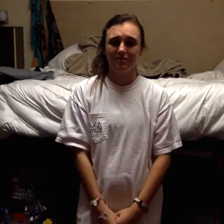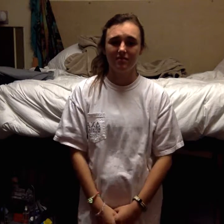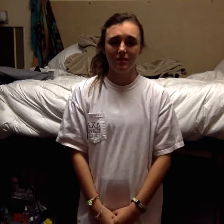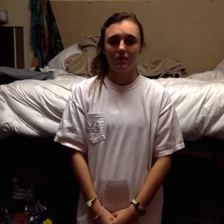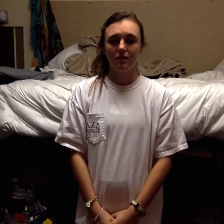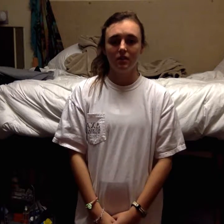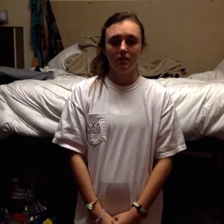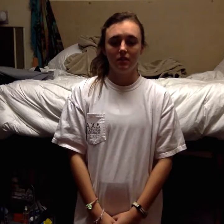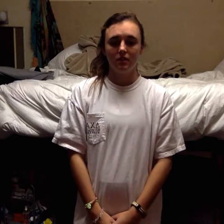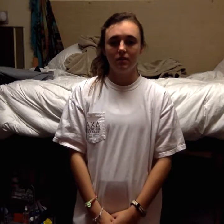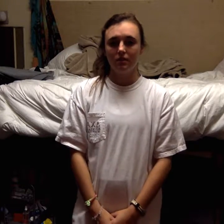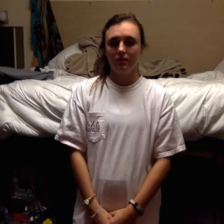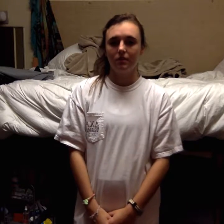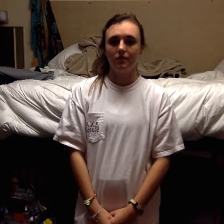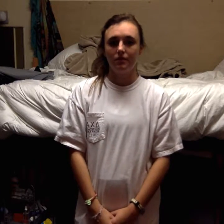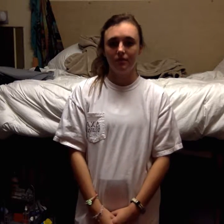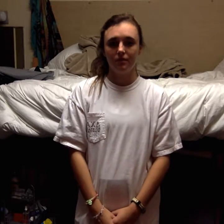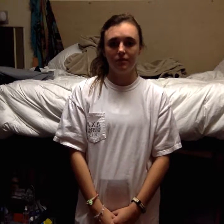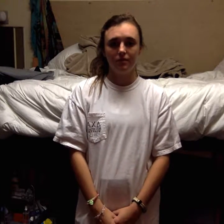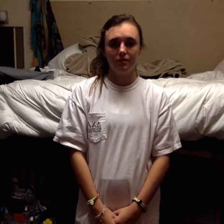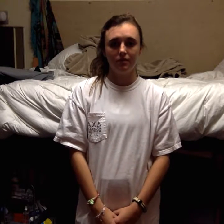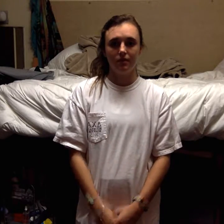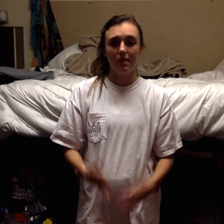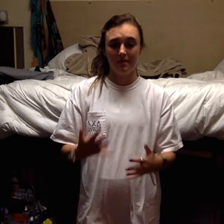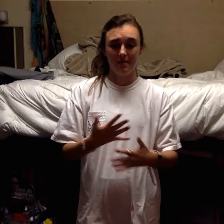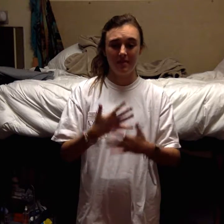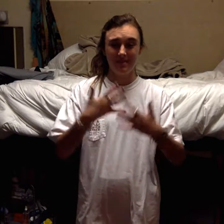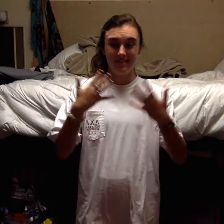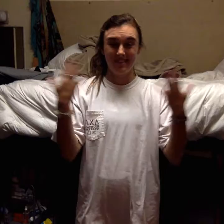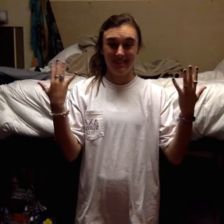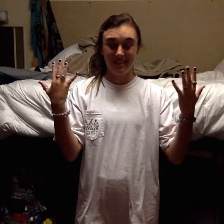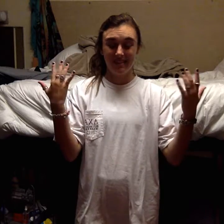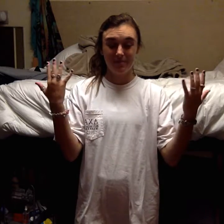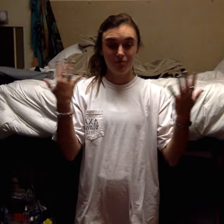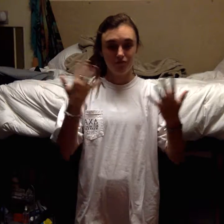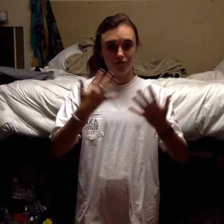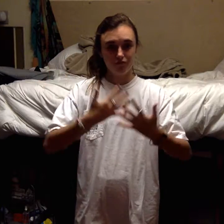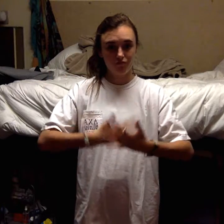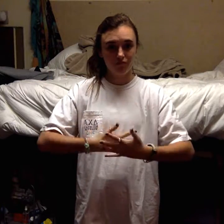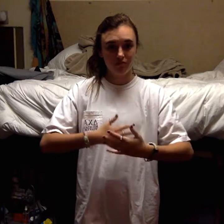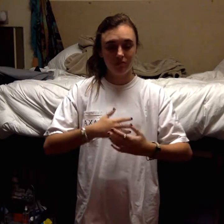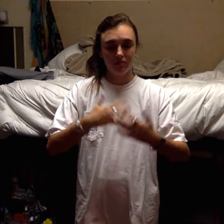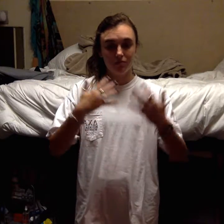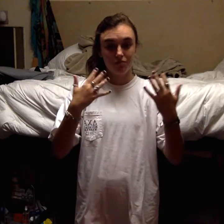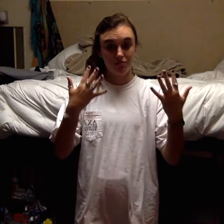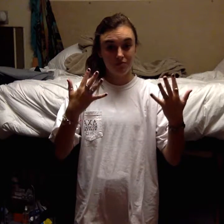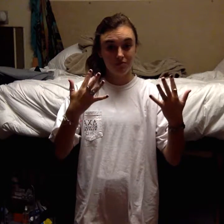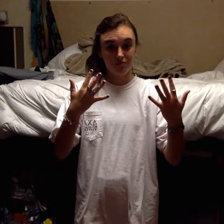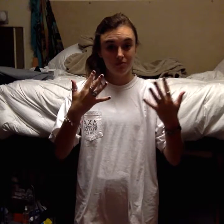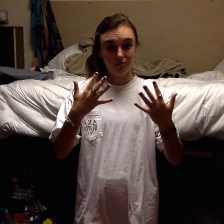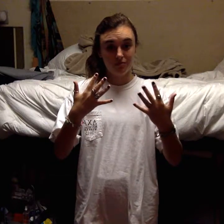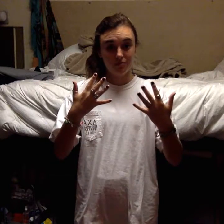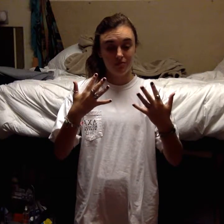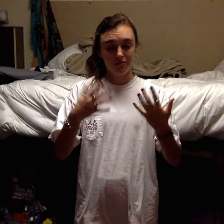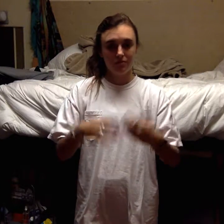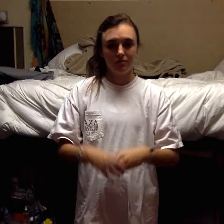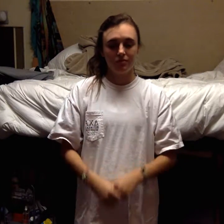light, dark, medium. And I'm not going to have you work with any specific light source like a